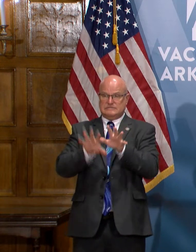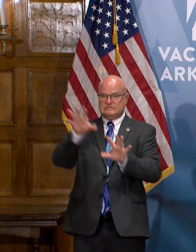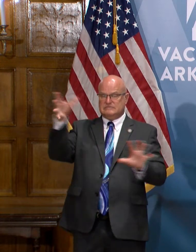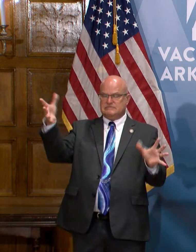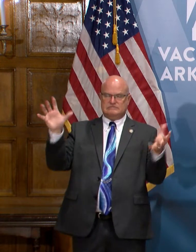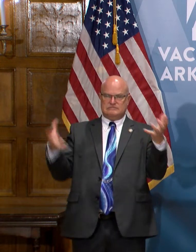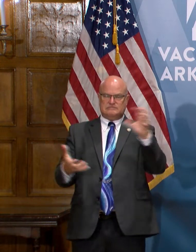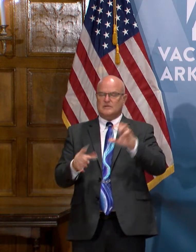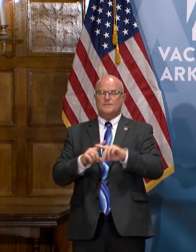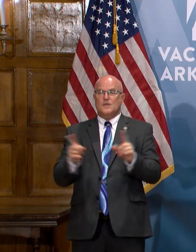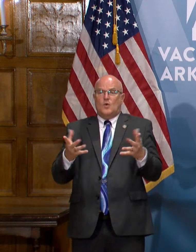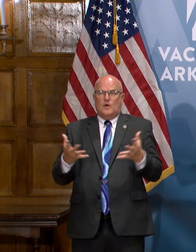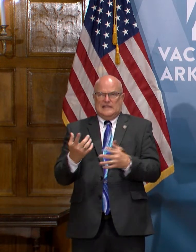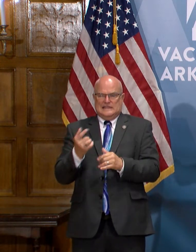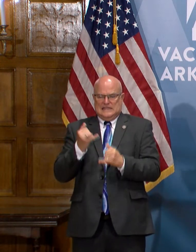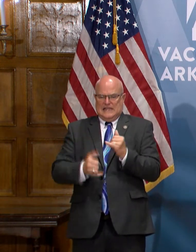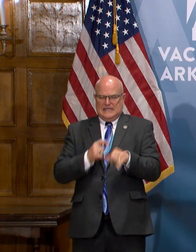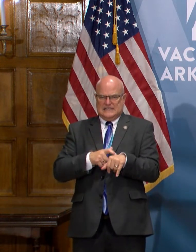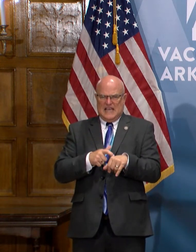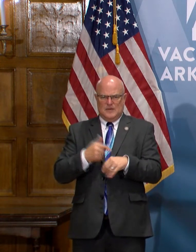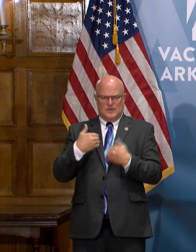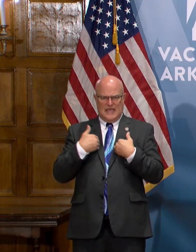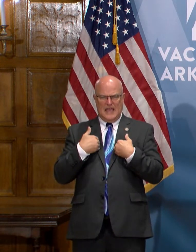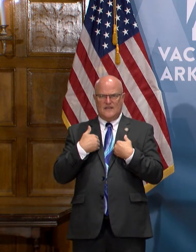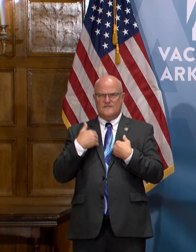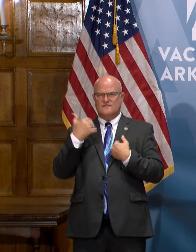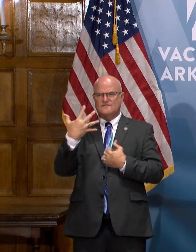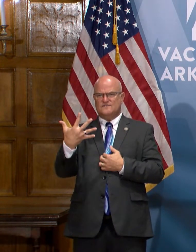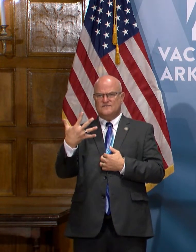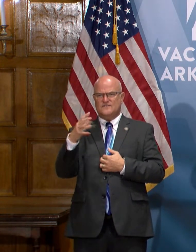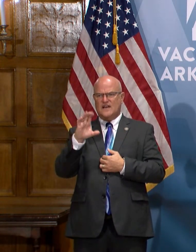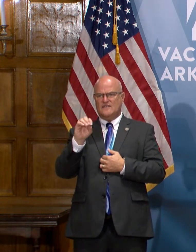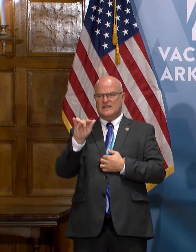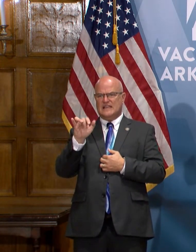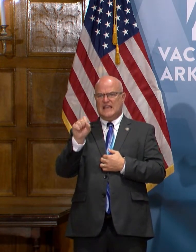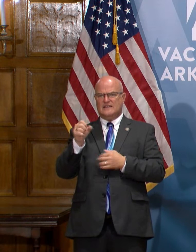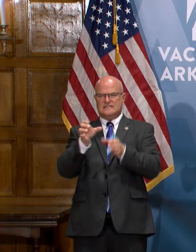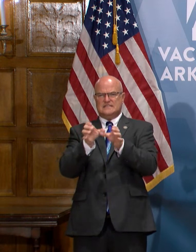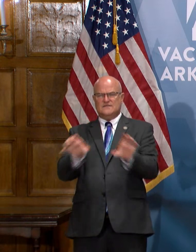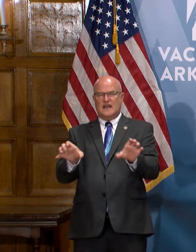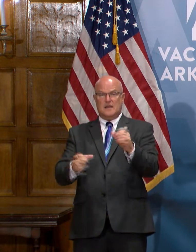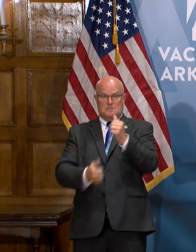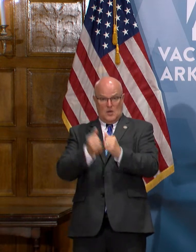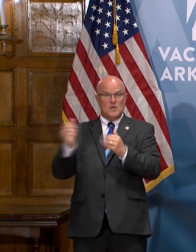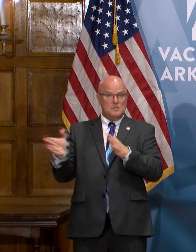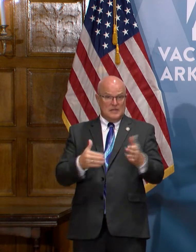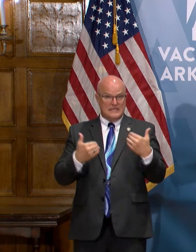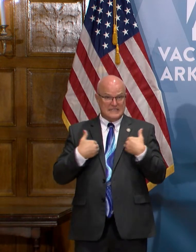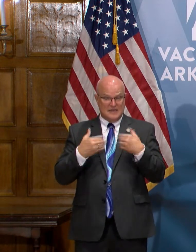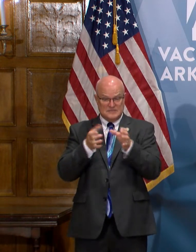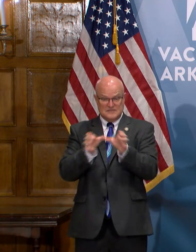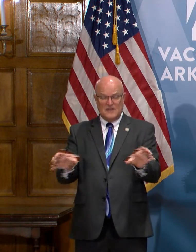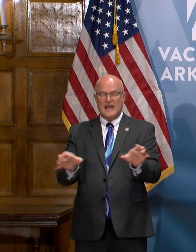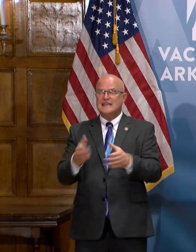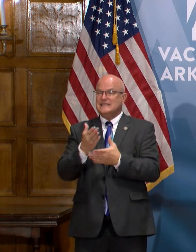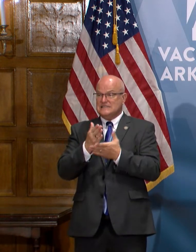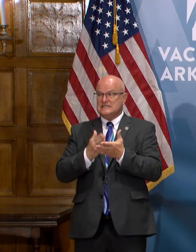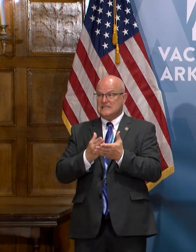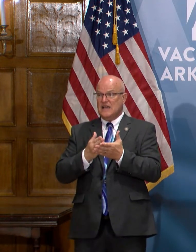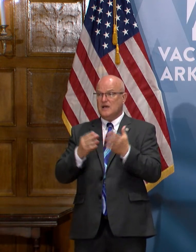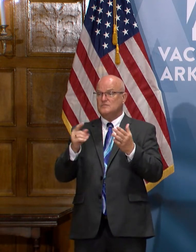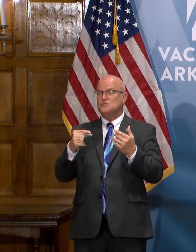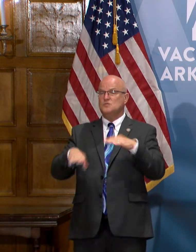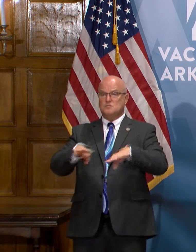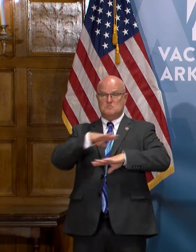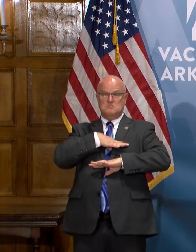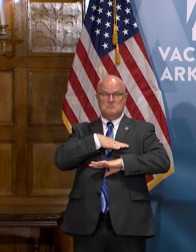And so the last time we had 5 or more counties divided, most of the plans have them divided, some of them, in order